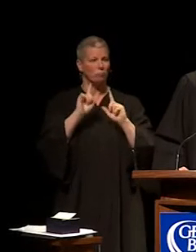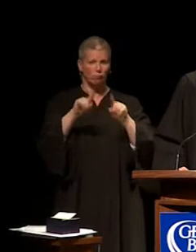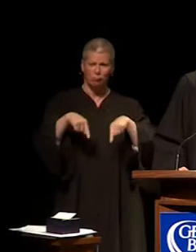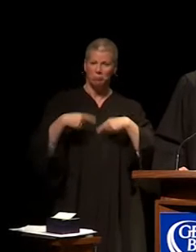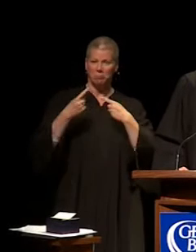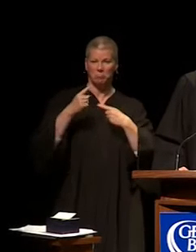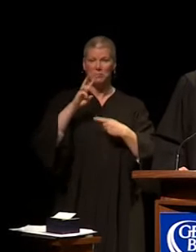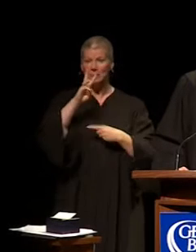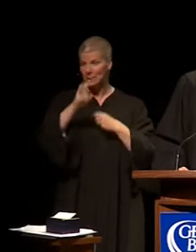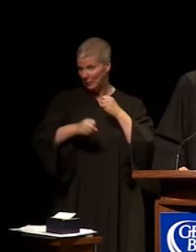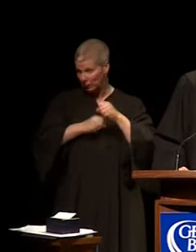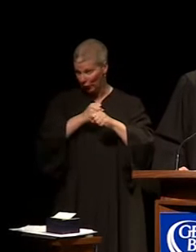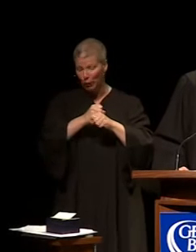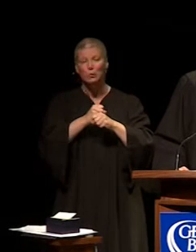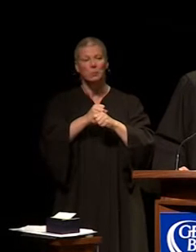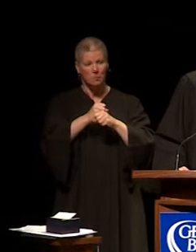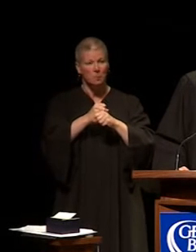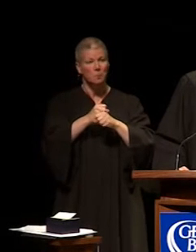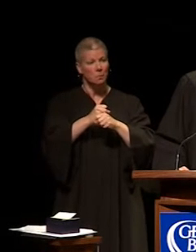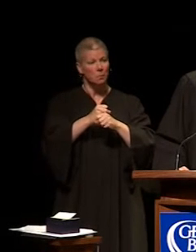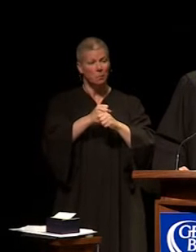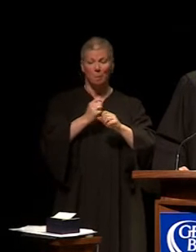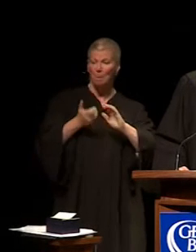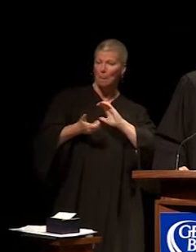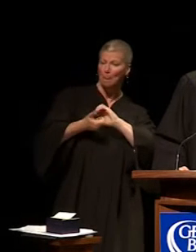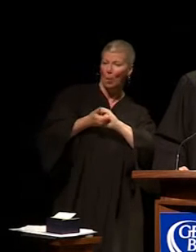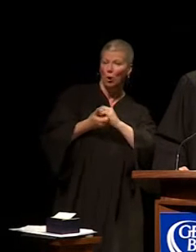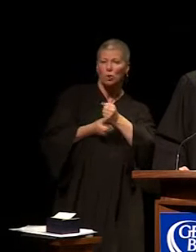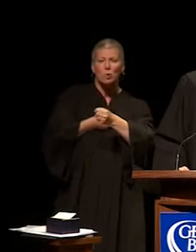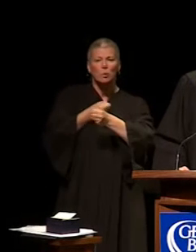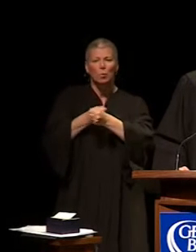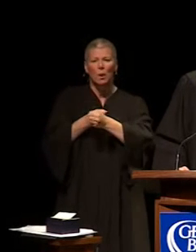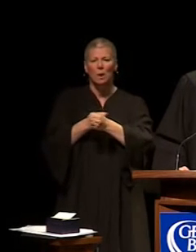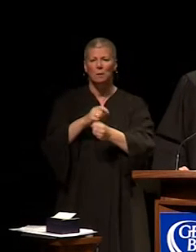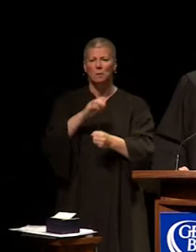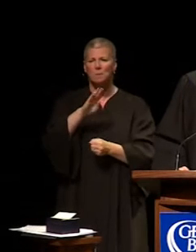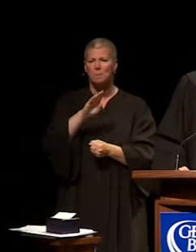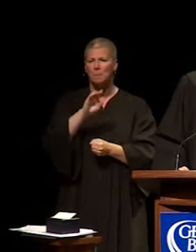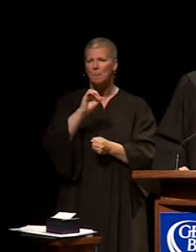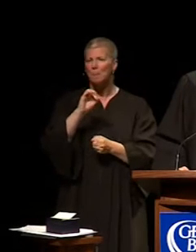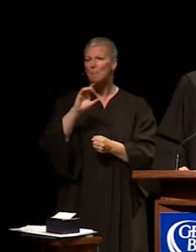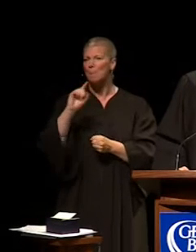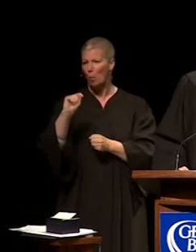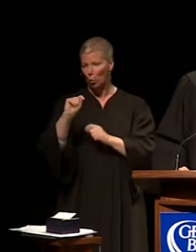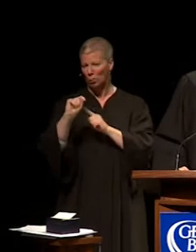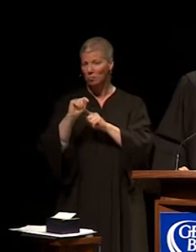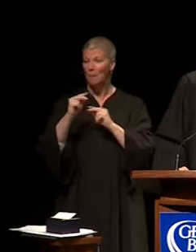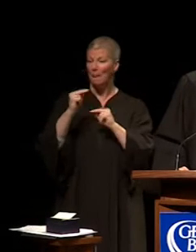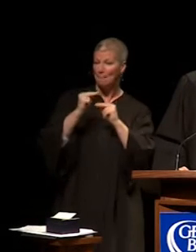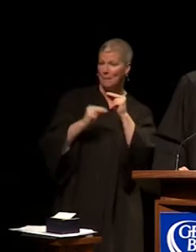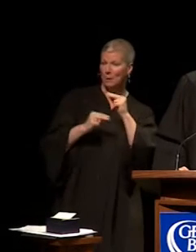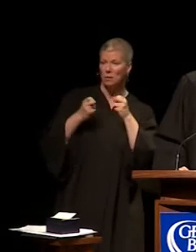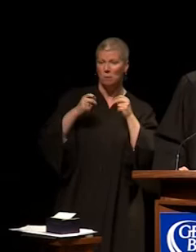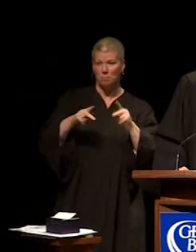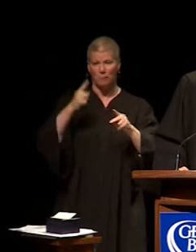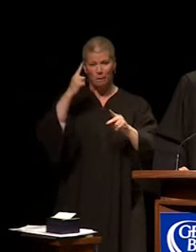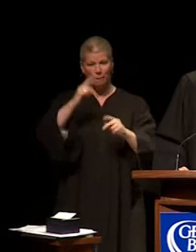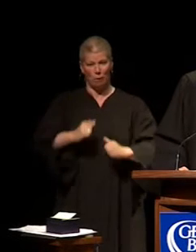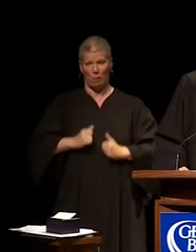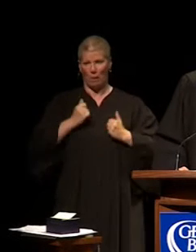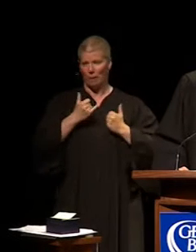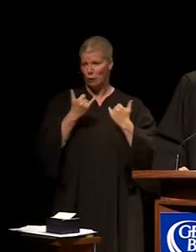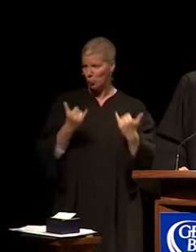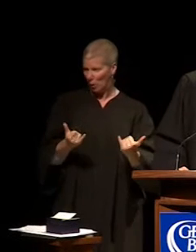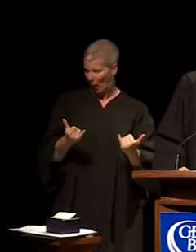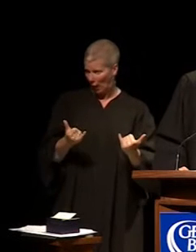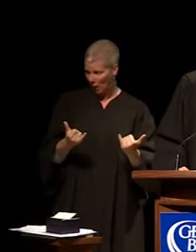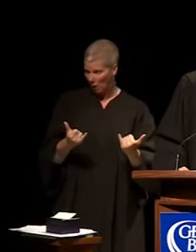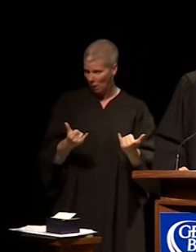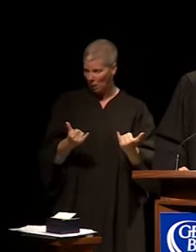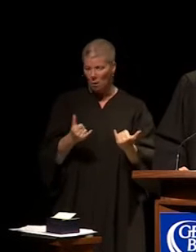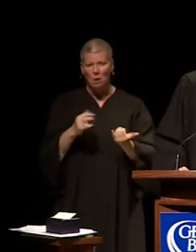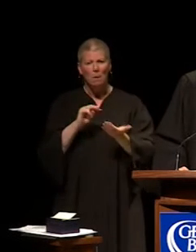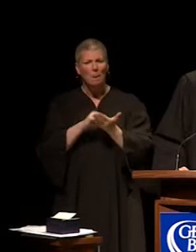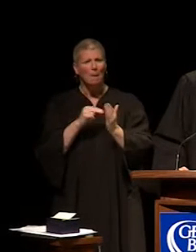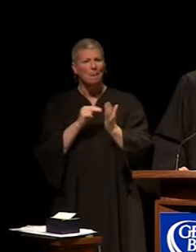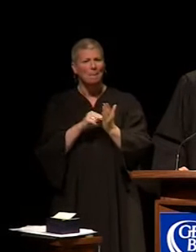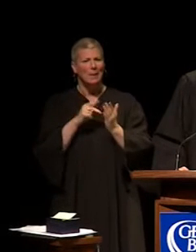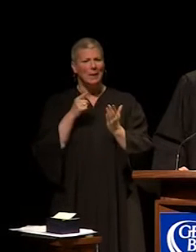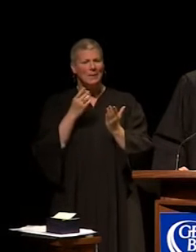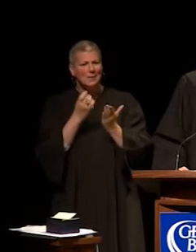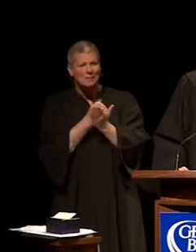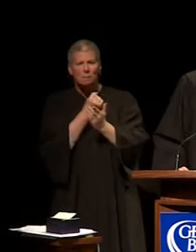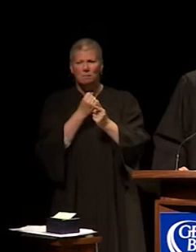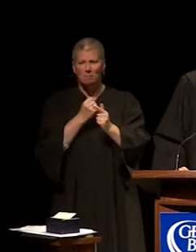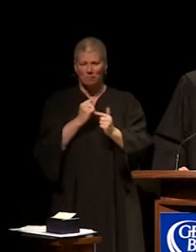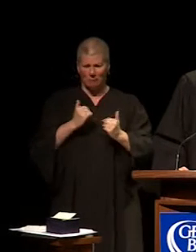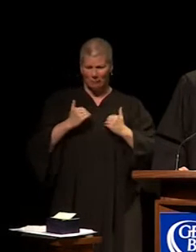6 years in support of our BOLT Foundation, Building Opportunities for Life Today, literally getting youngsters over the